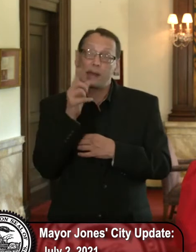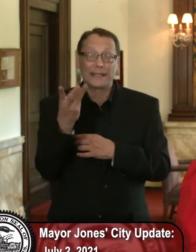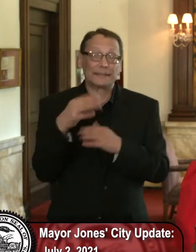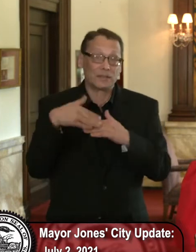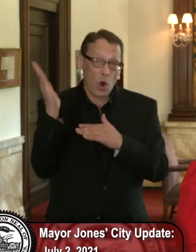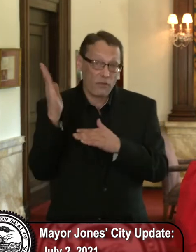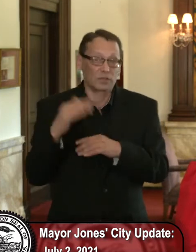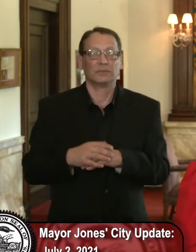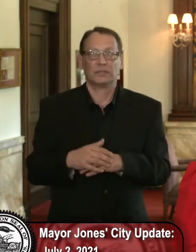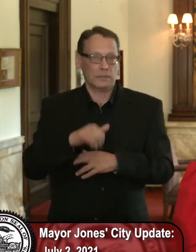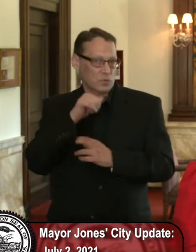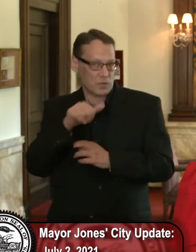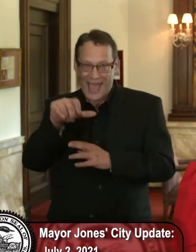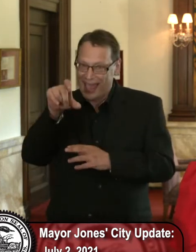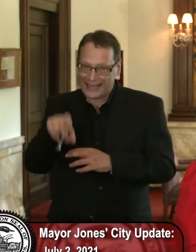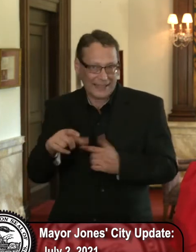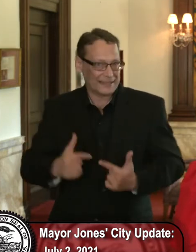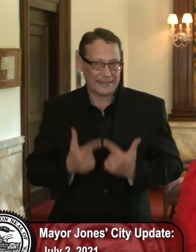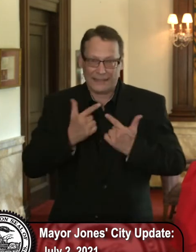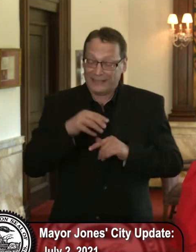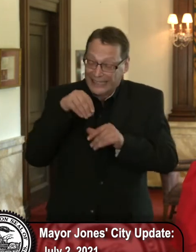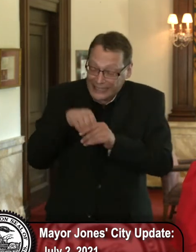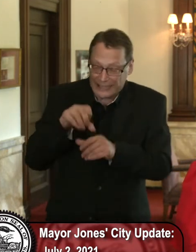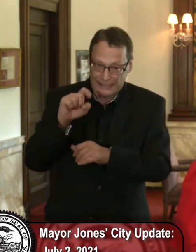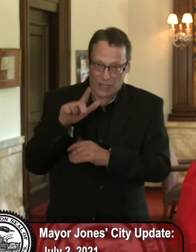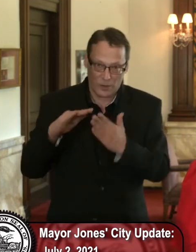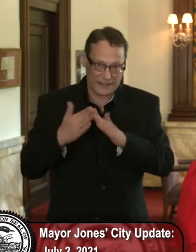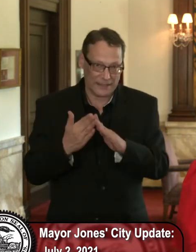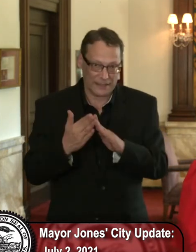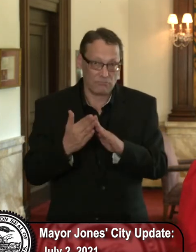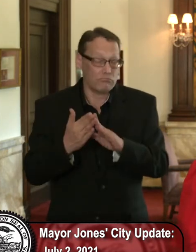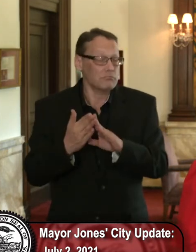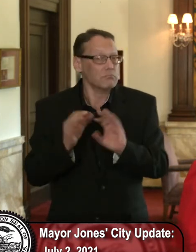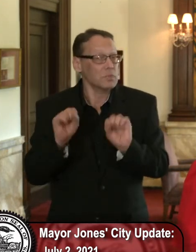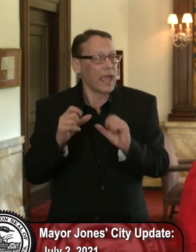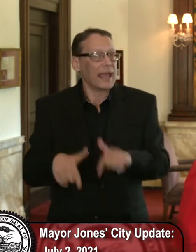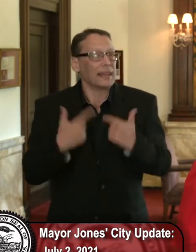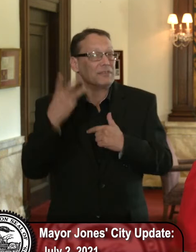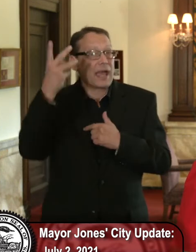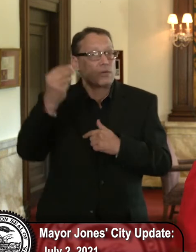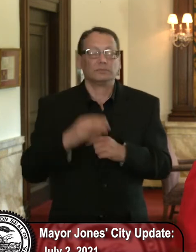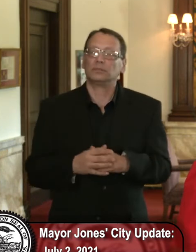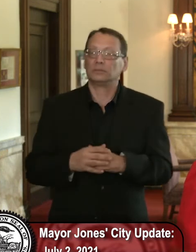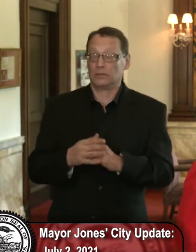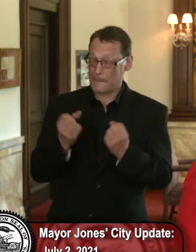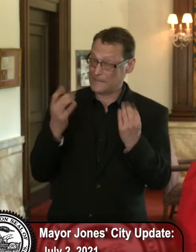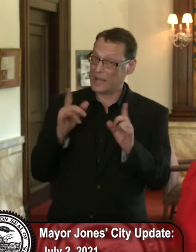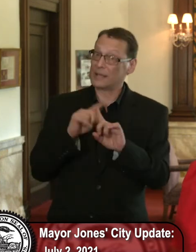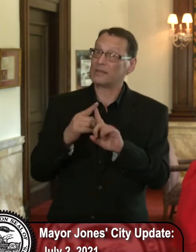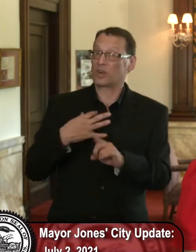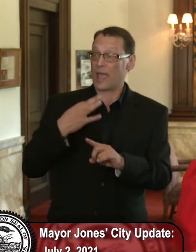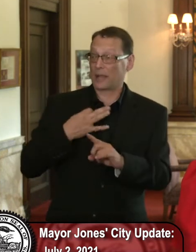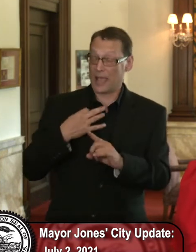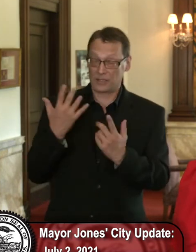older, and you do not need to be a resident of the city to apply. We've already seen a spike in applications over the last few